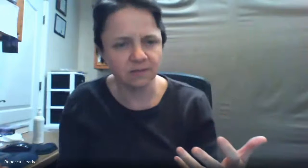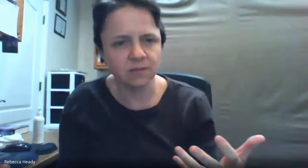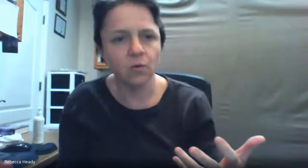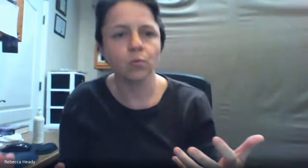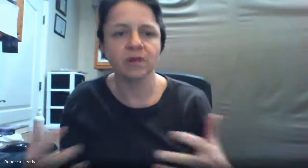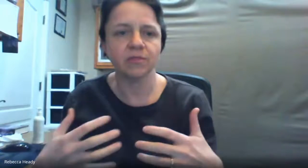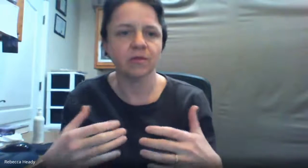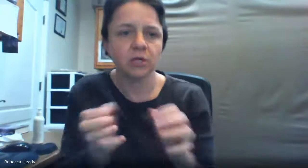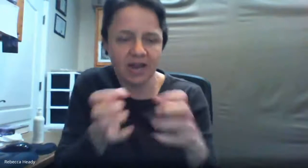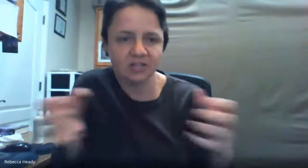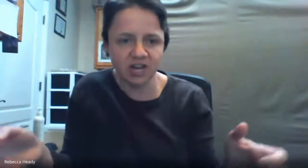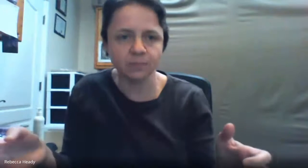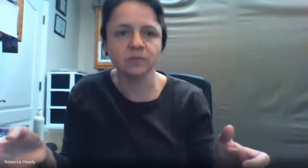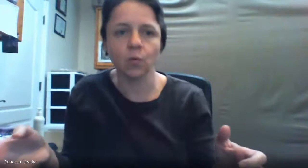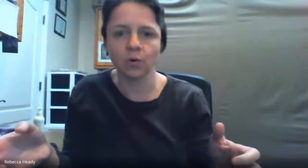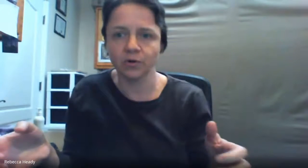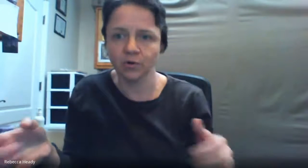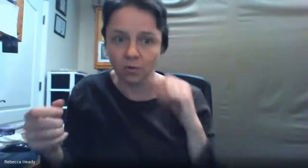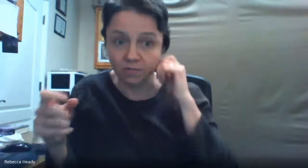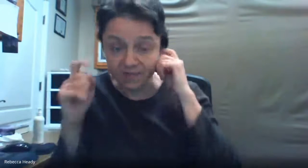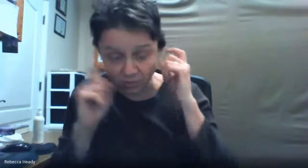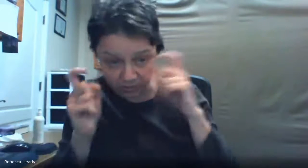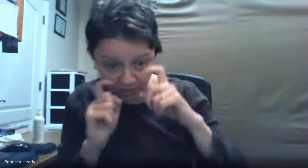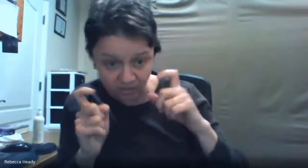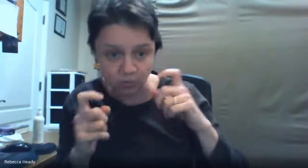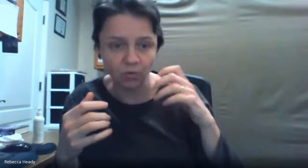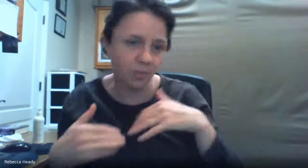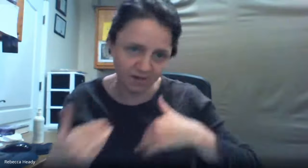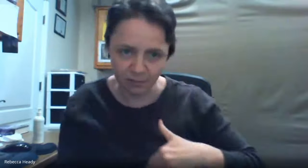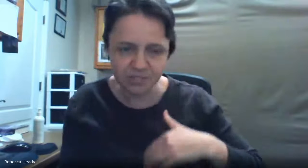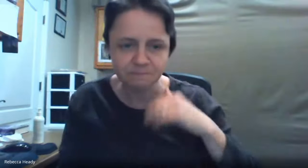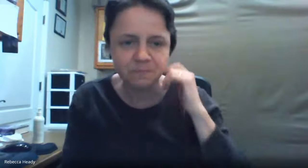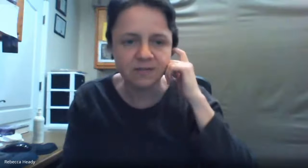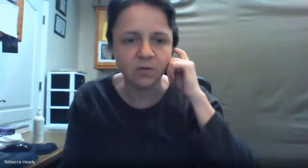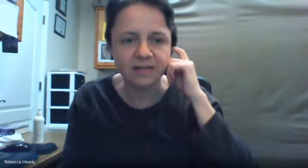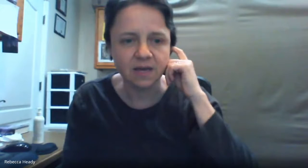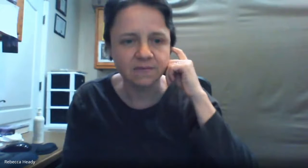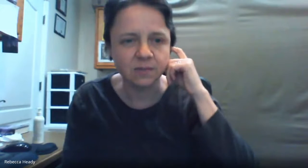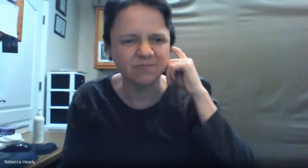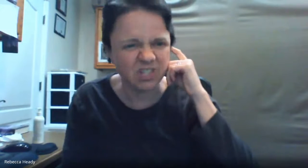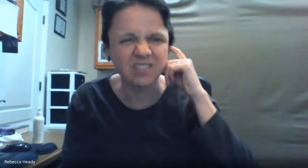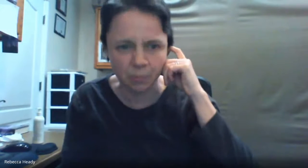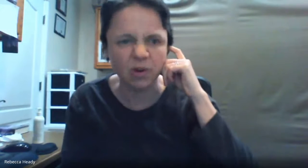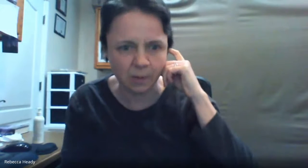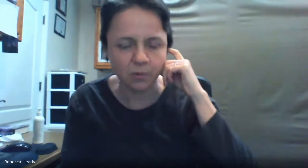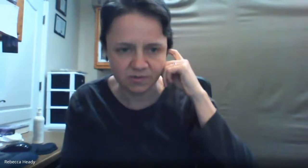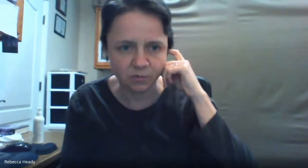things with your hand shapes or your facial expressions or your body language. So that's kind of some just simple examples of